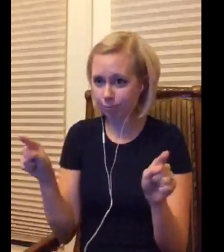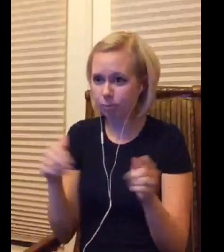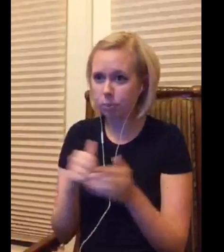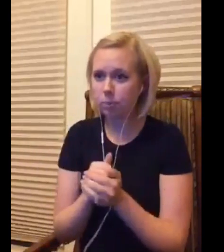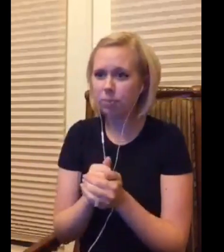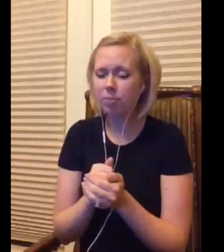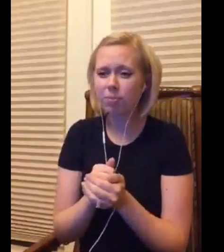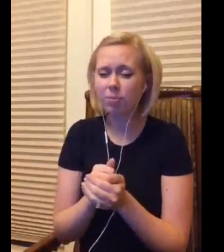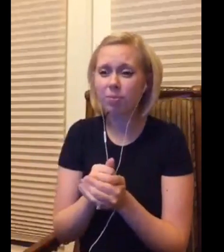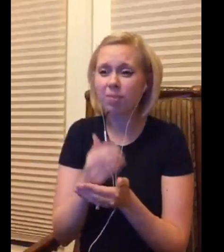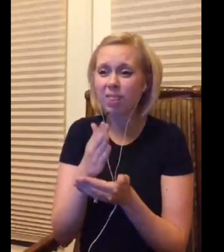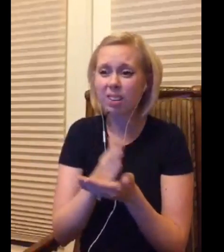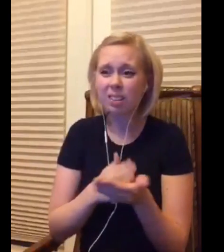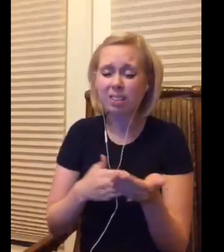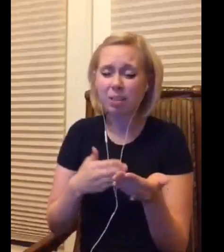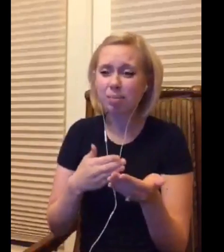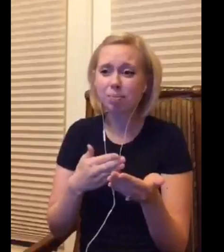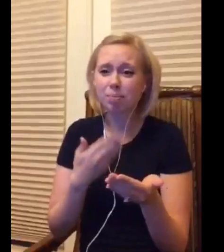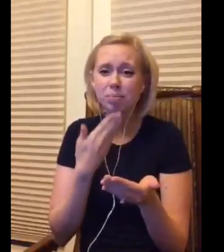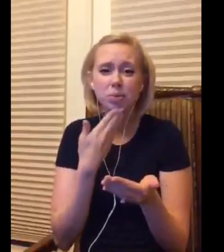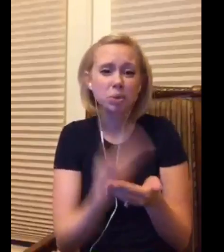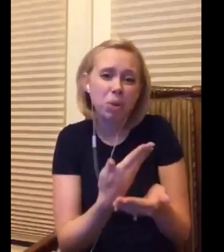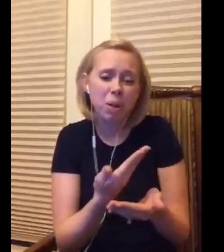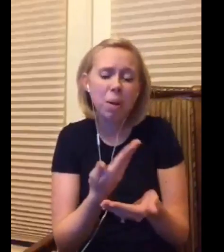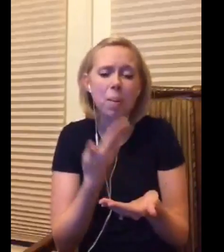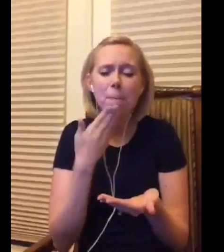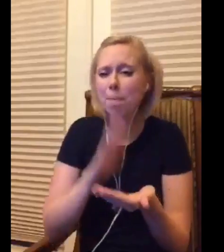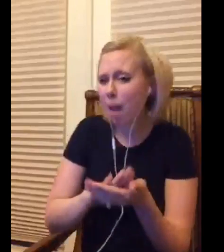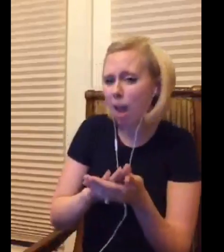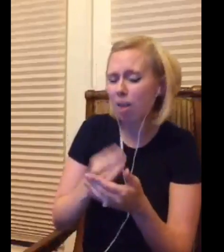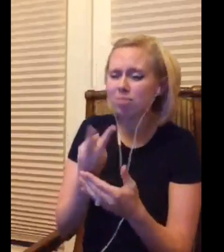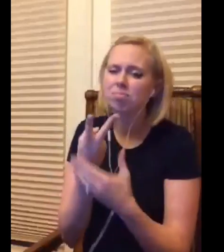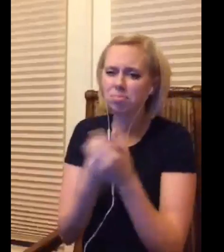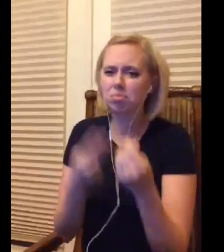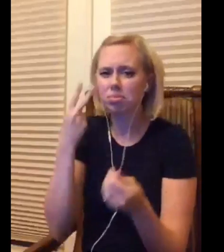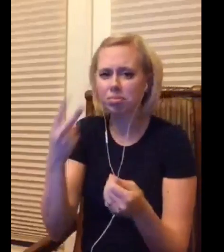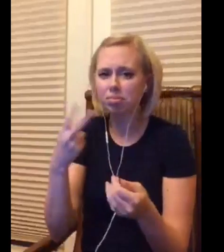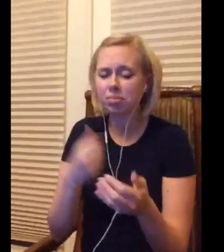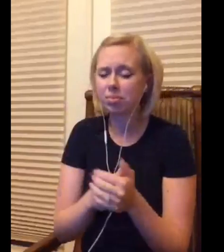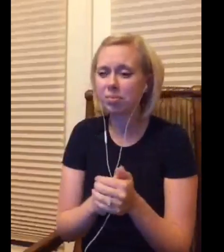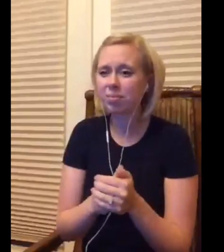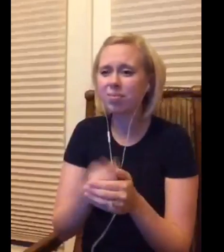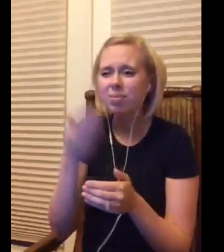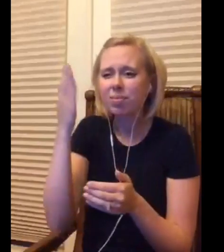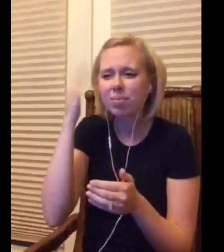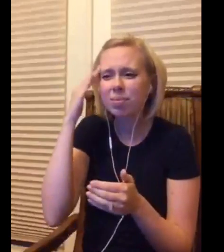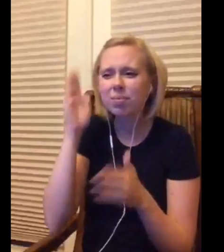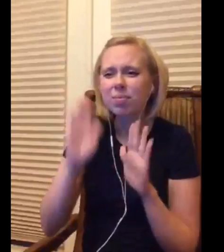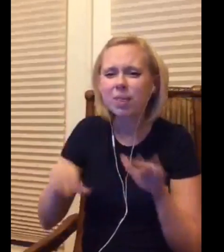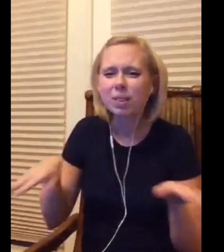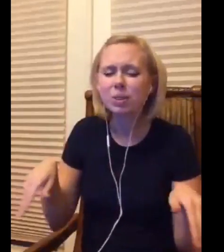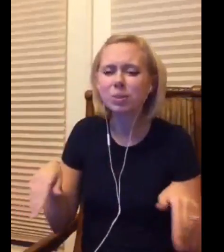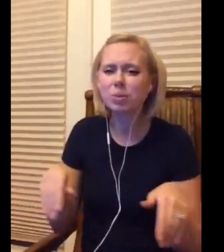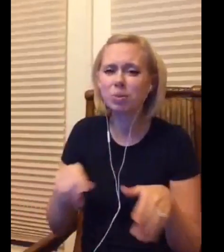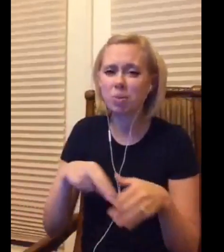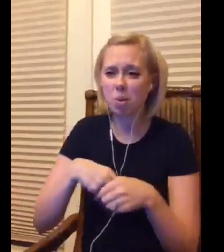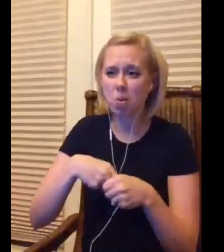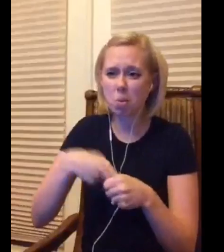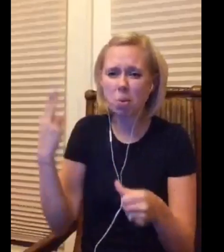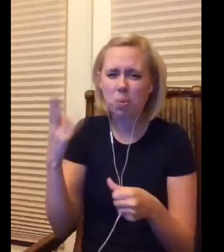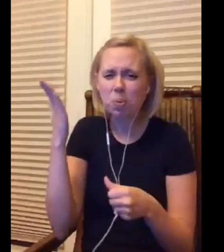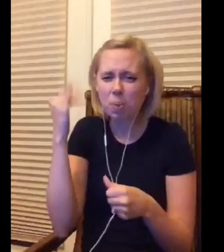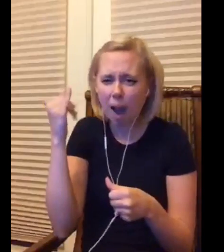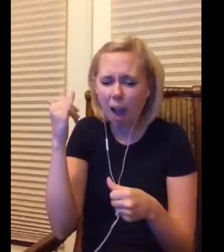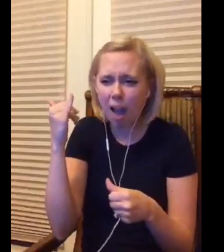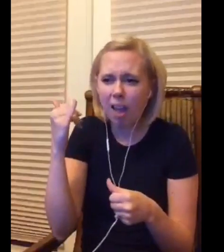good. And we know why kids drop out. We know why kids don't learn. It's either poverty, low attendance,